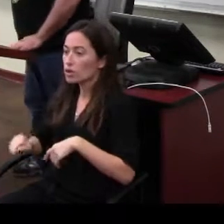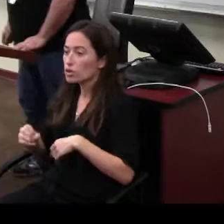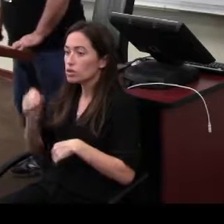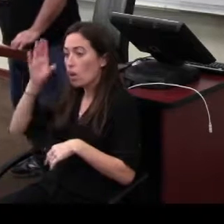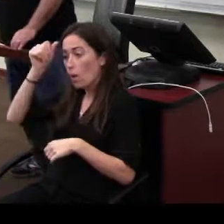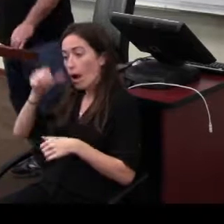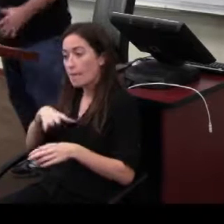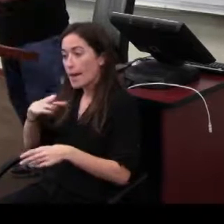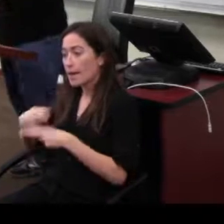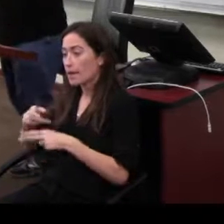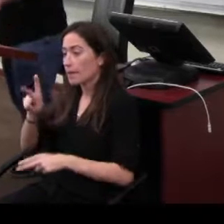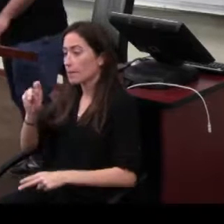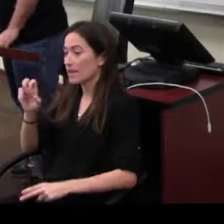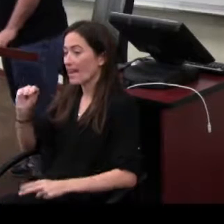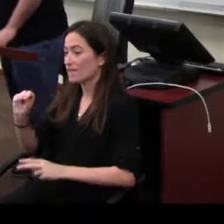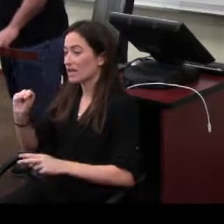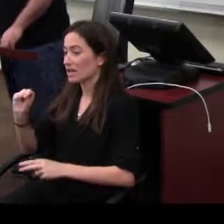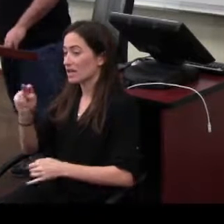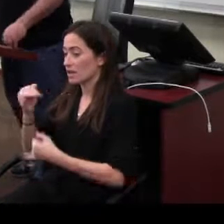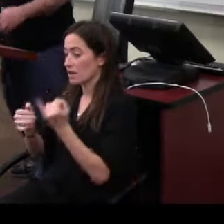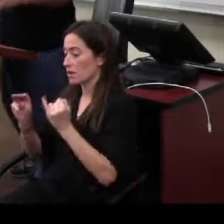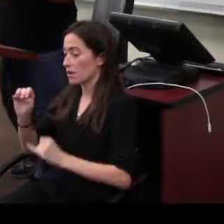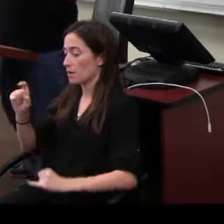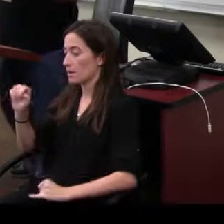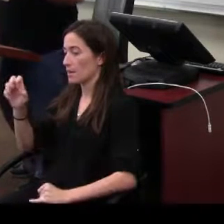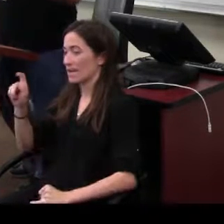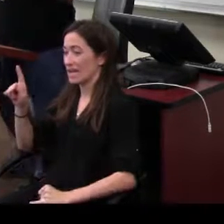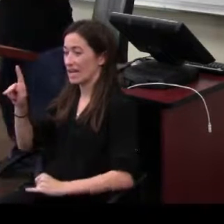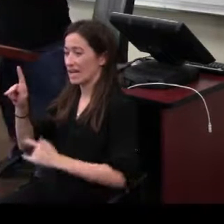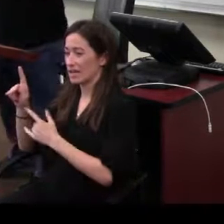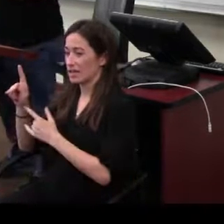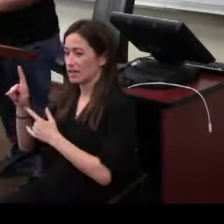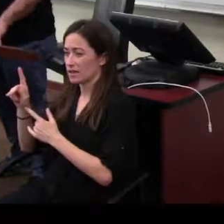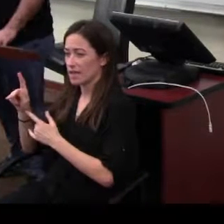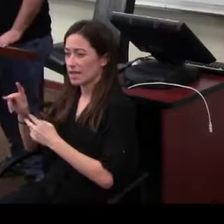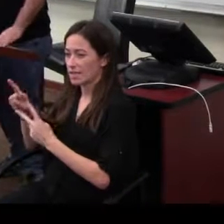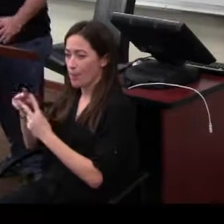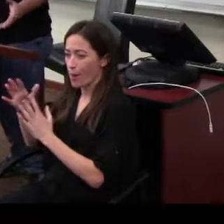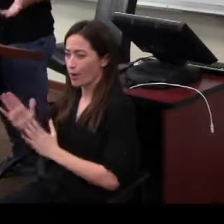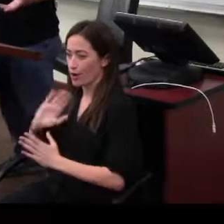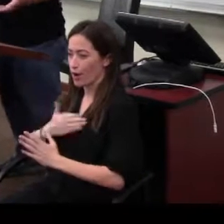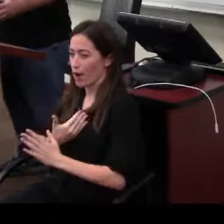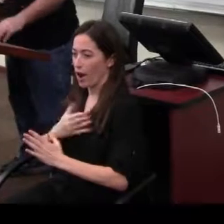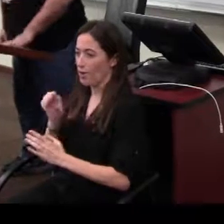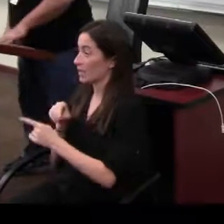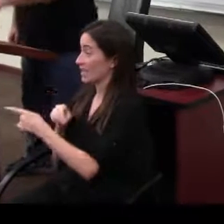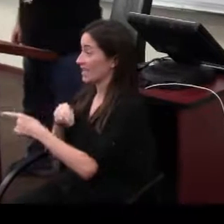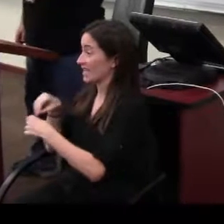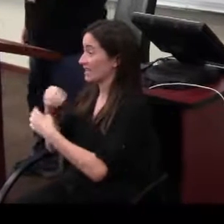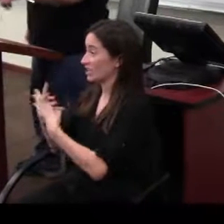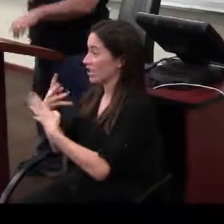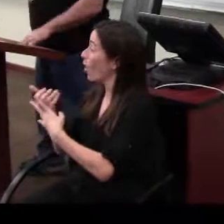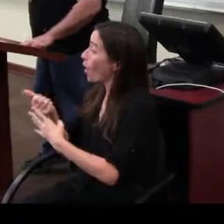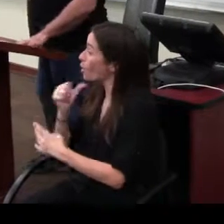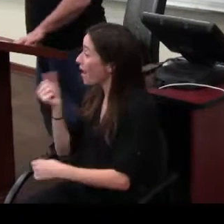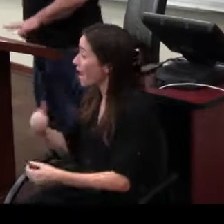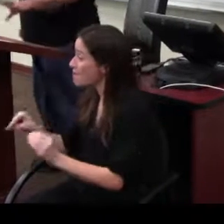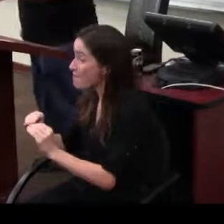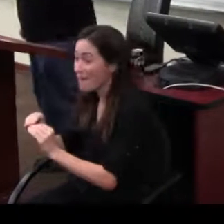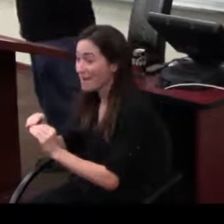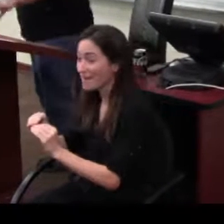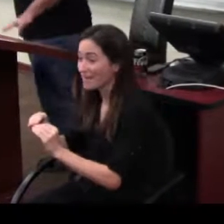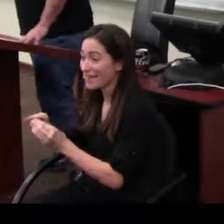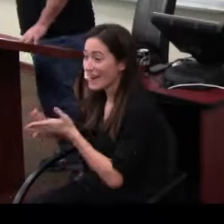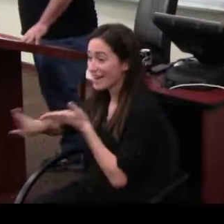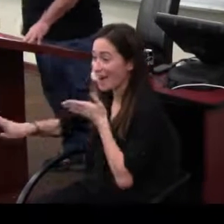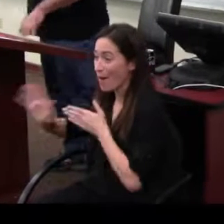Mitnick is involved in our company. He's a partner. Some of you may have heard of him. There's one or two people that have kind of heard of him. He's not even been out for a